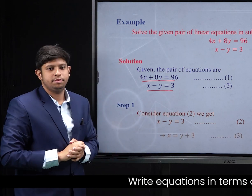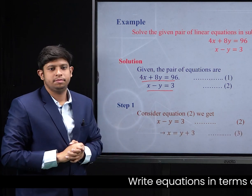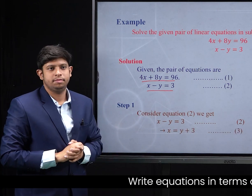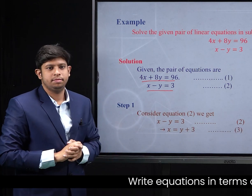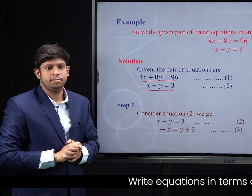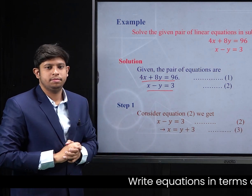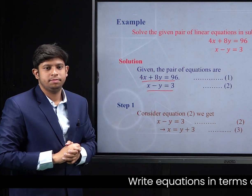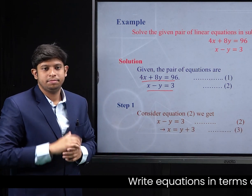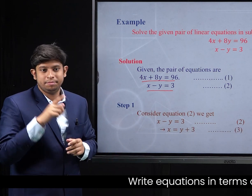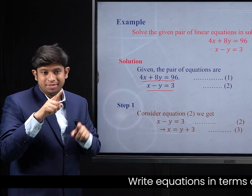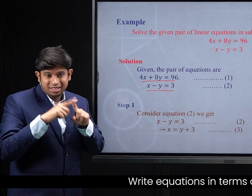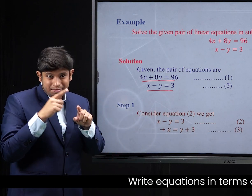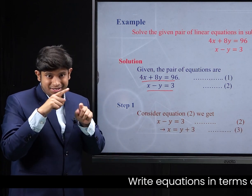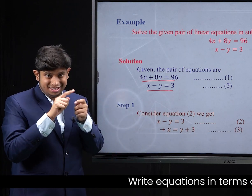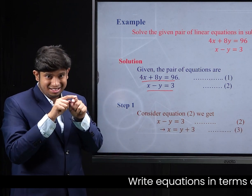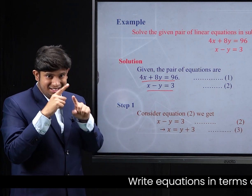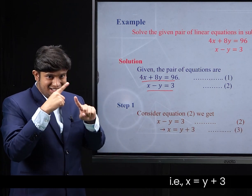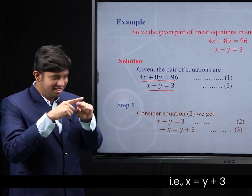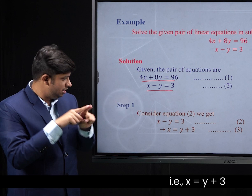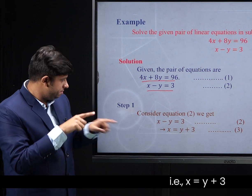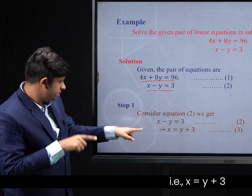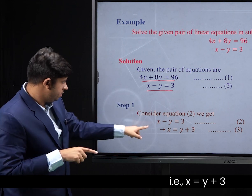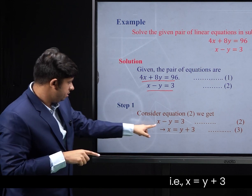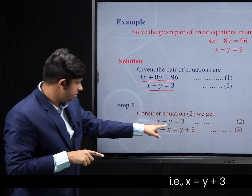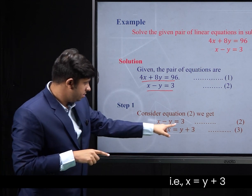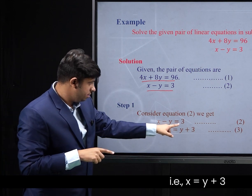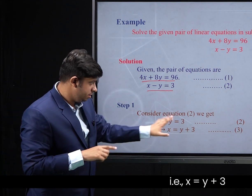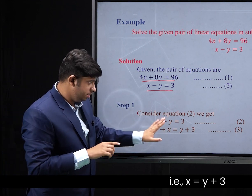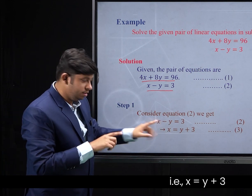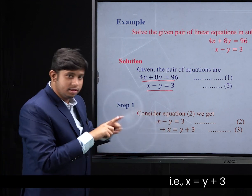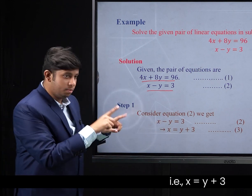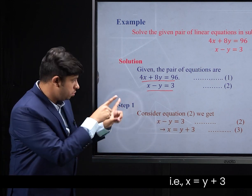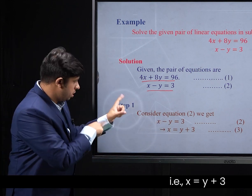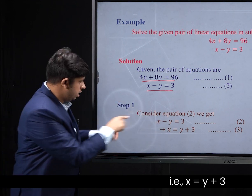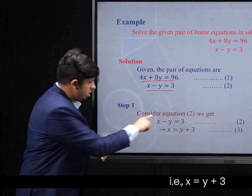equations in terms of x, that is x is equal to y plus 3.